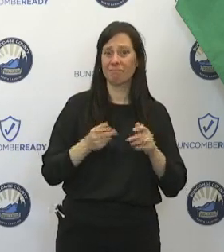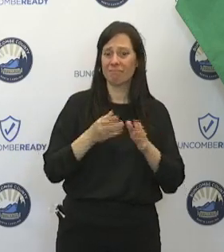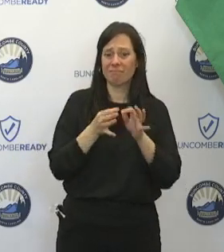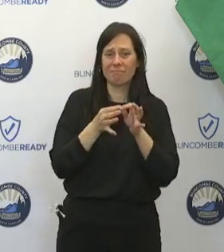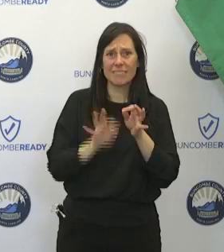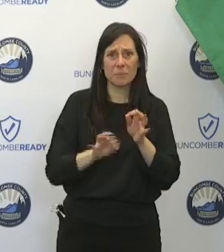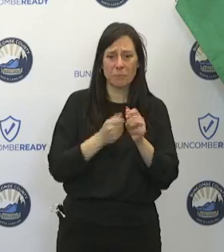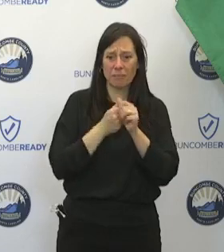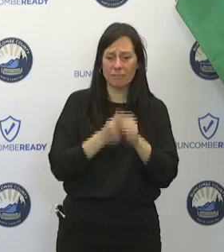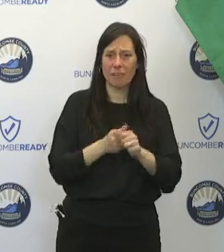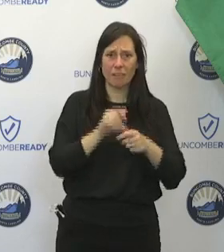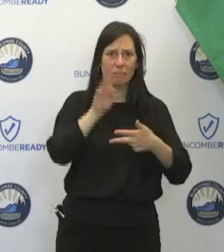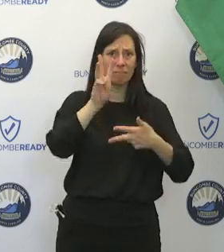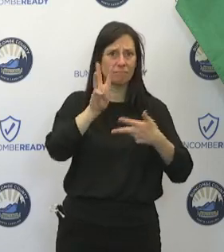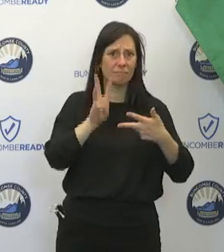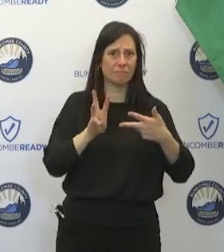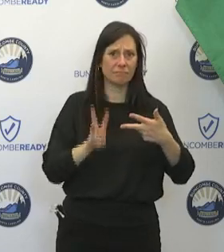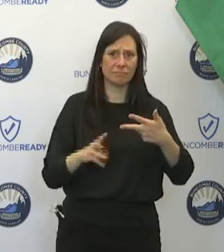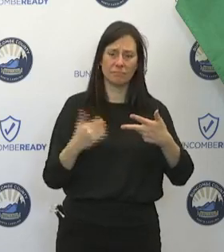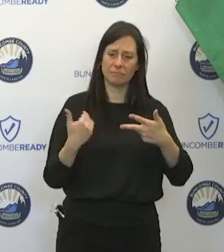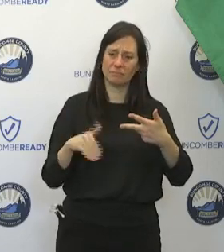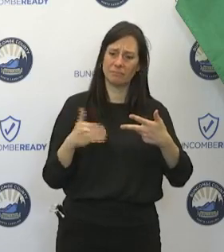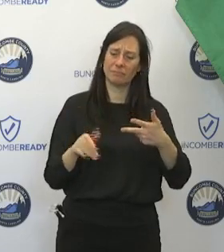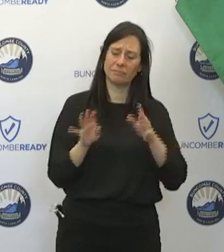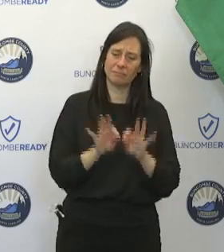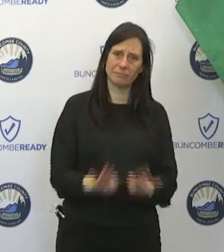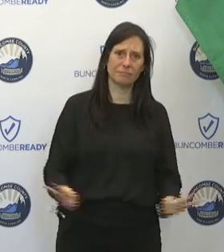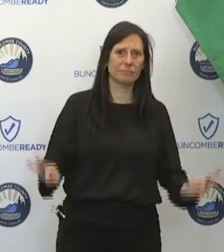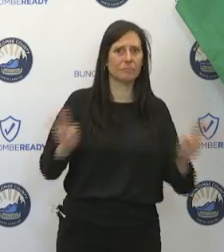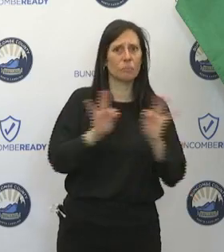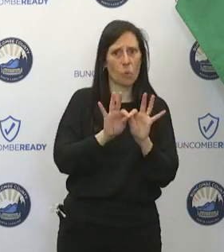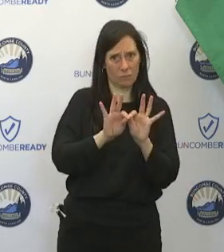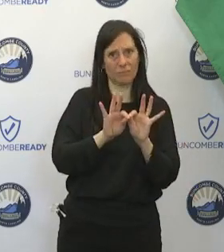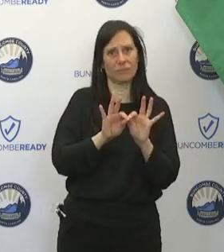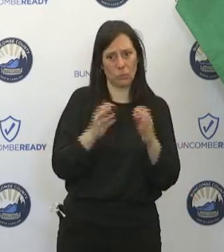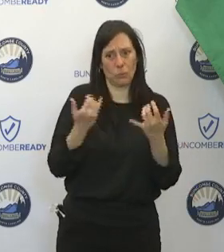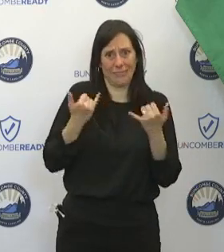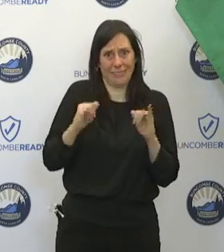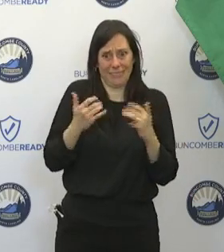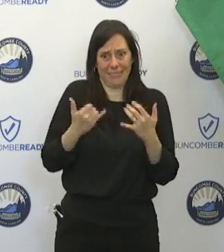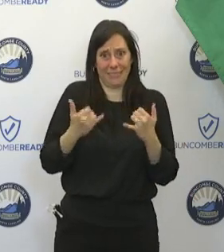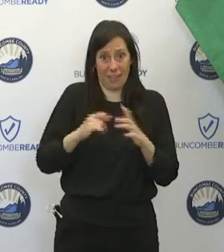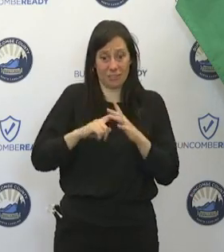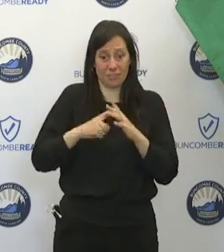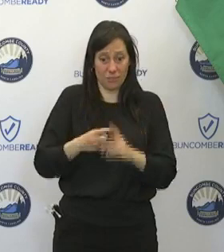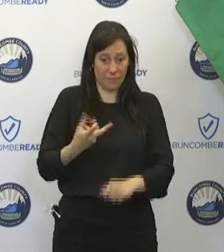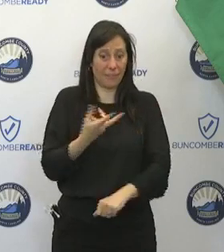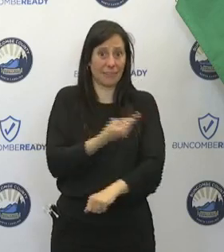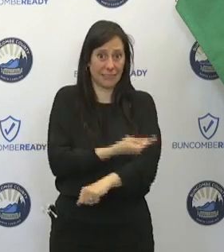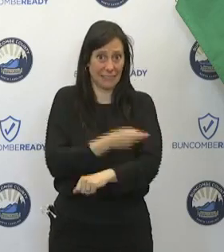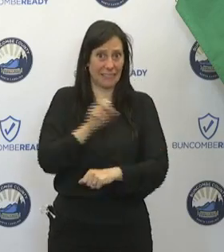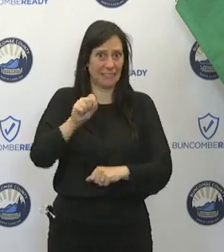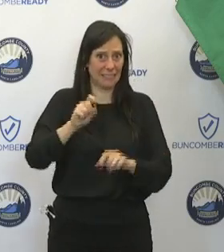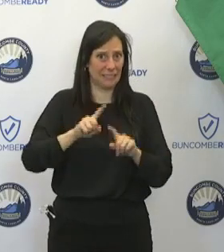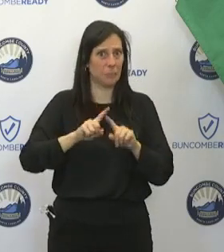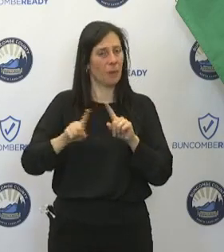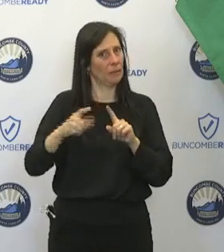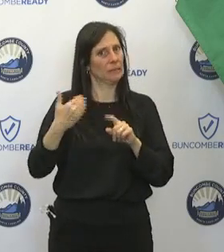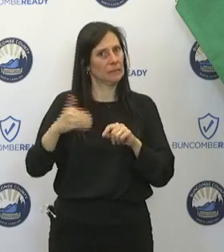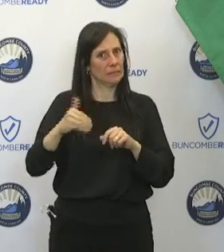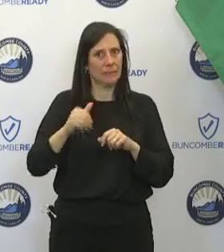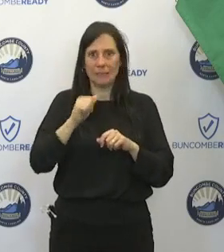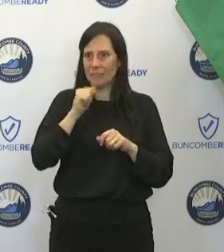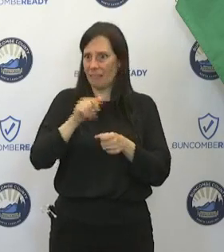very important, especially as vaccine rollout is still in its early stages. Since